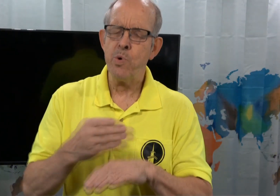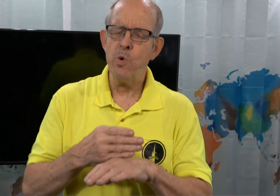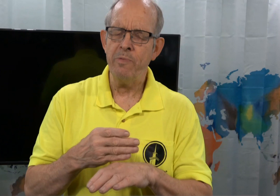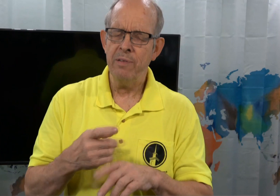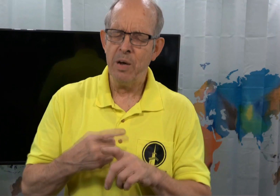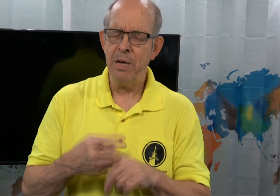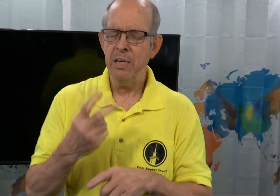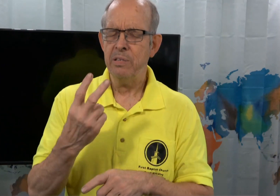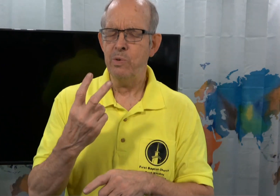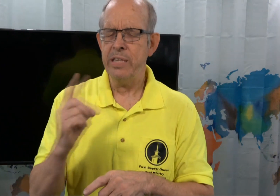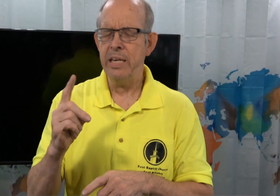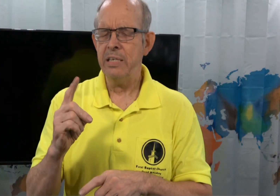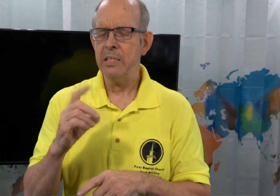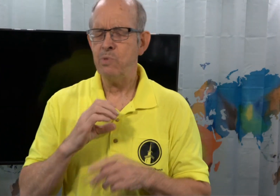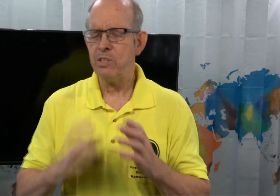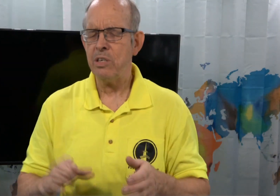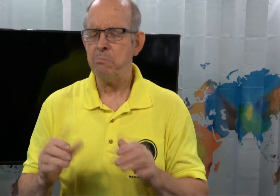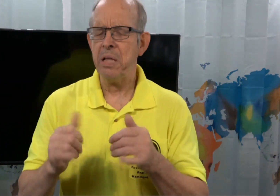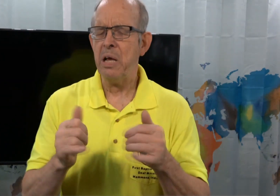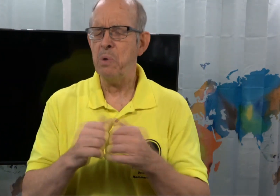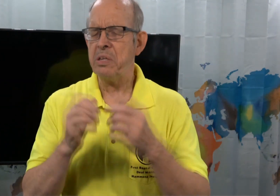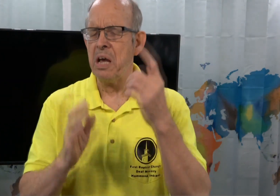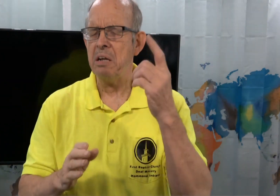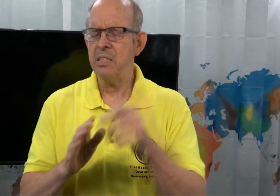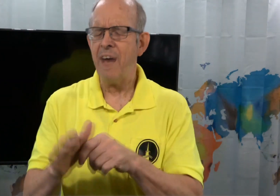proof from 2D Christian prayer with their app.